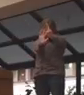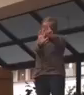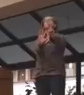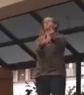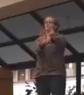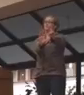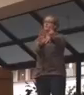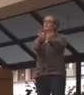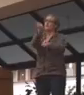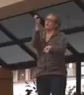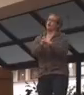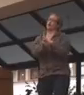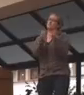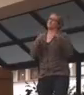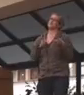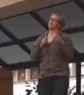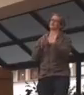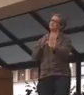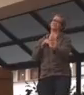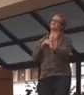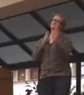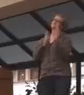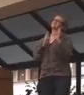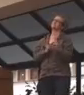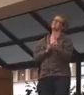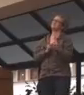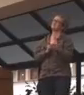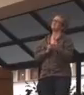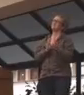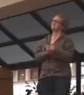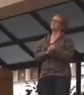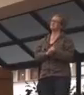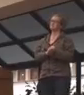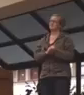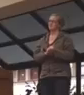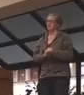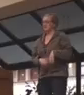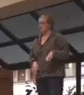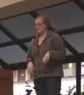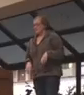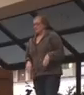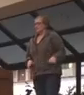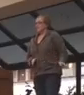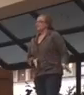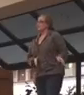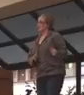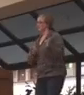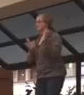all due respect, please understand. You are in a very, very hard position. I respect you greatly for what you're